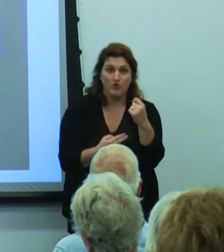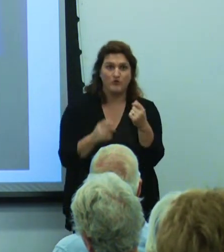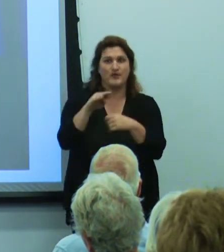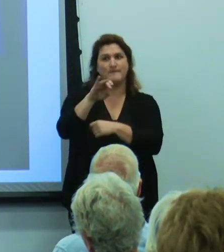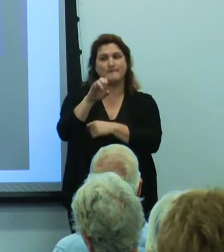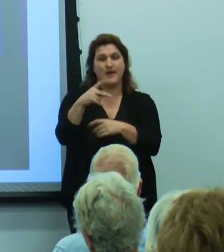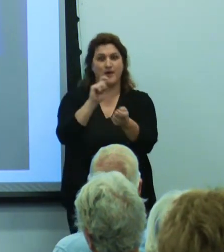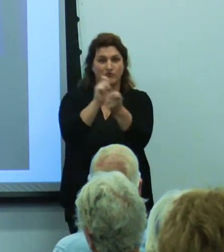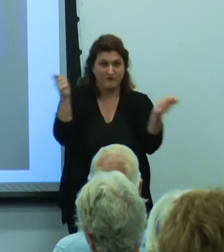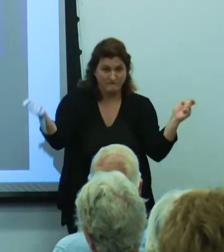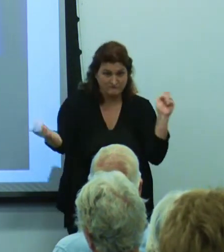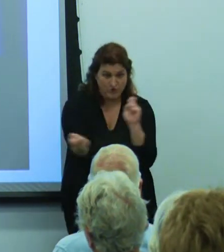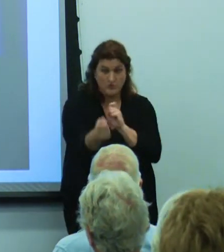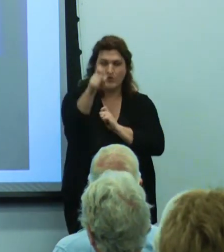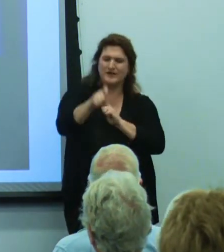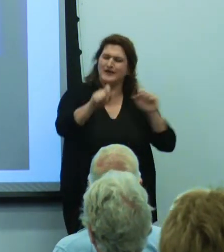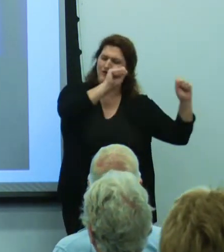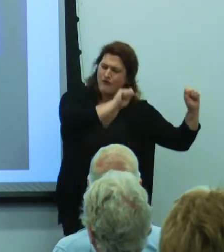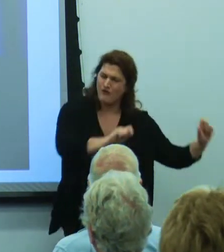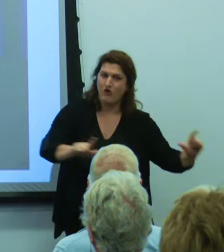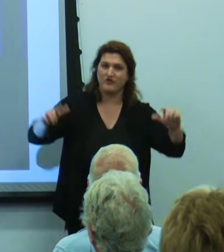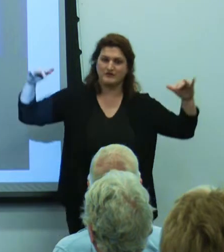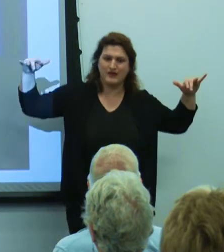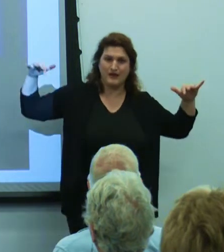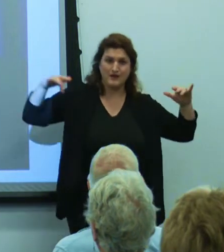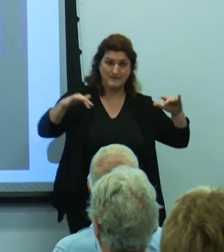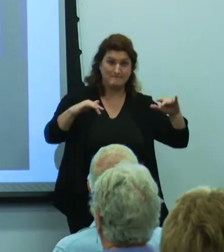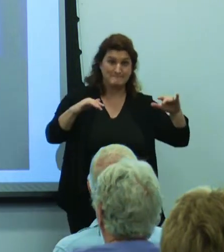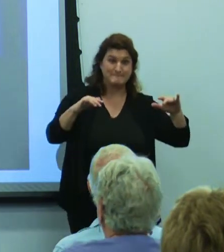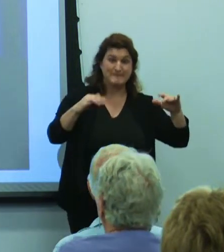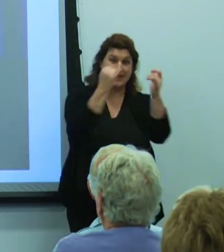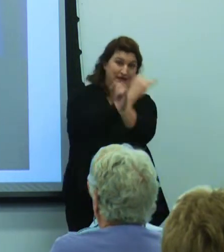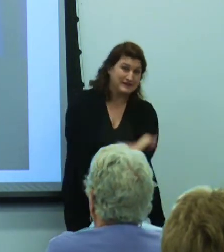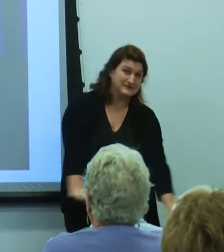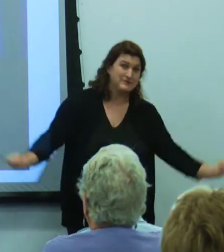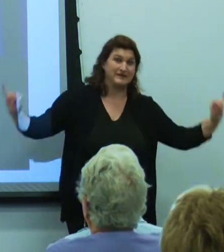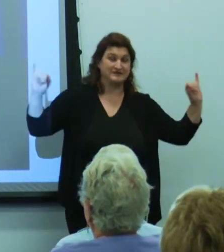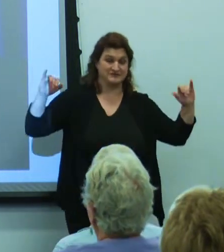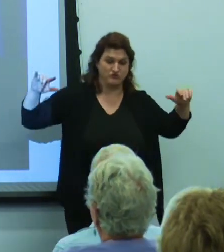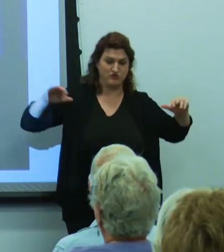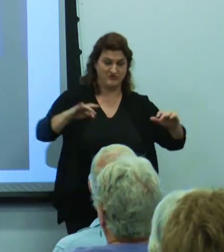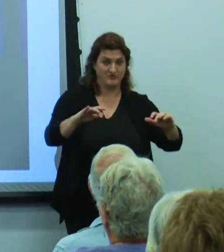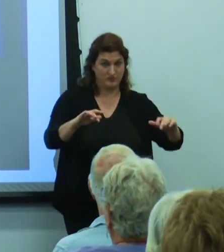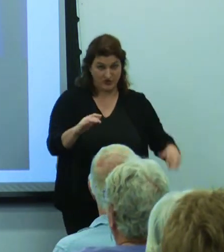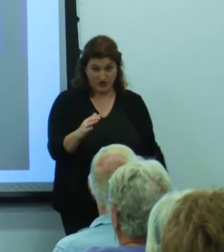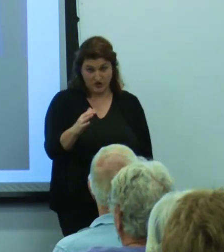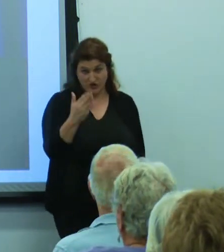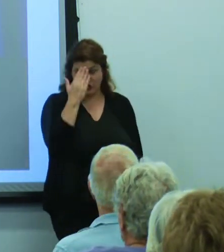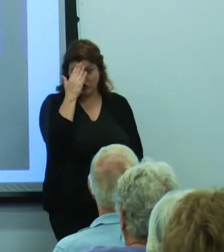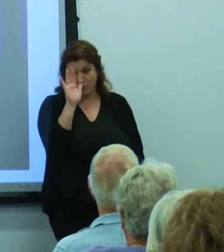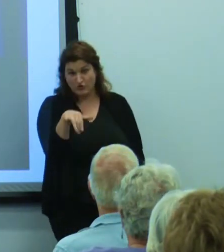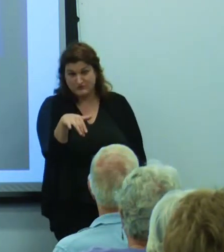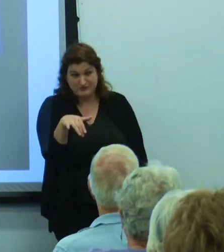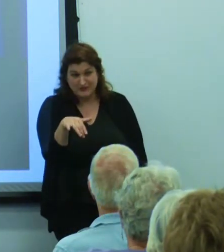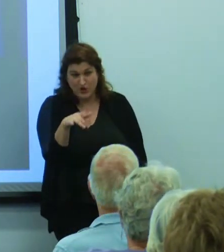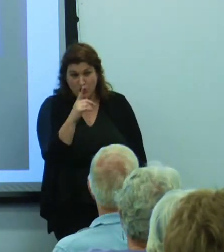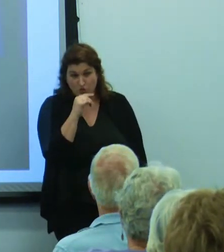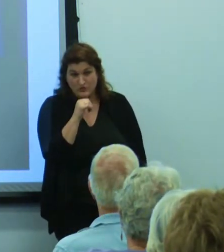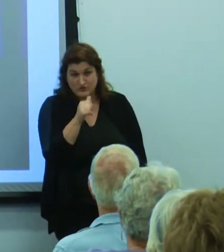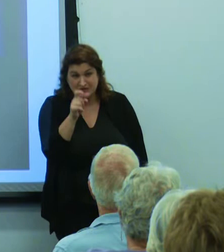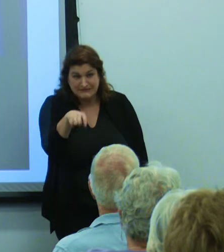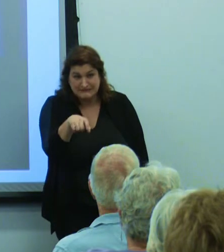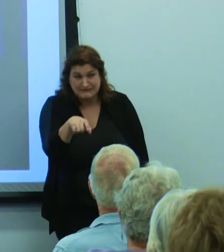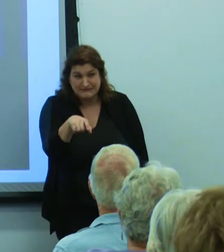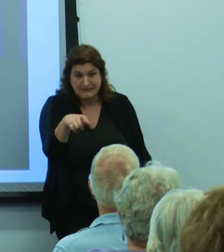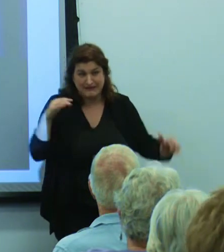need everybody at the table, independents. Now, you know who we don't need at the table? Folks who do not